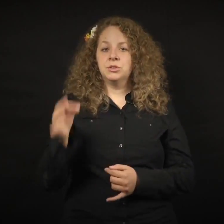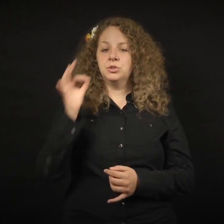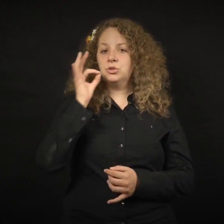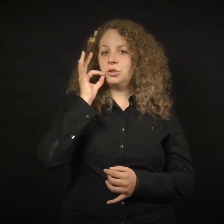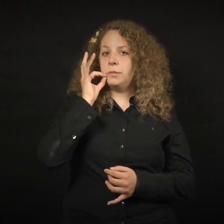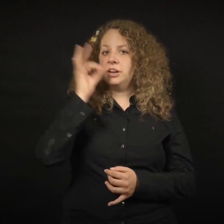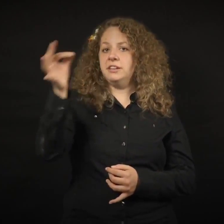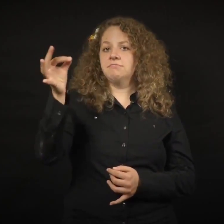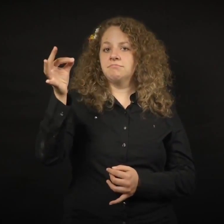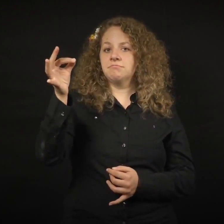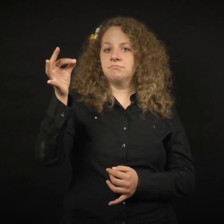Strawberry.